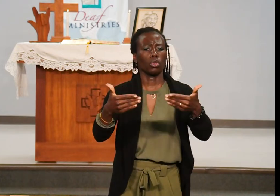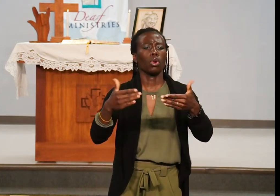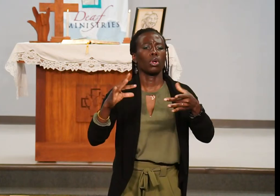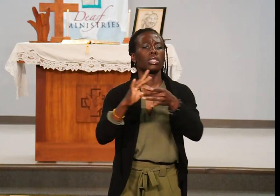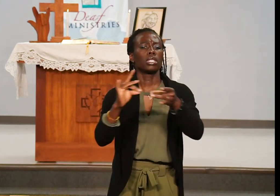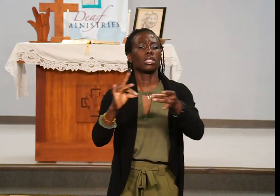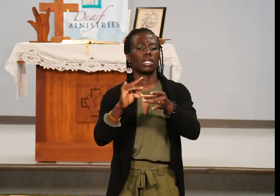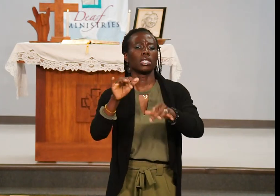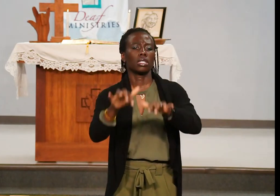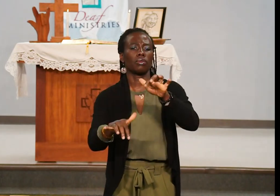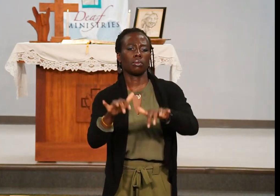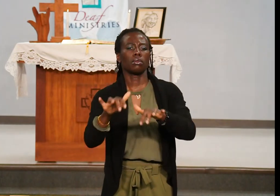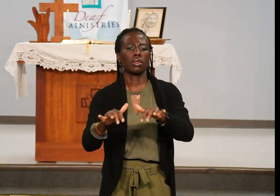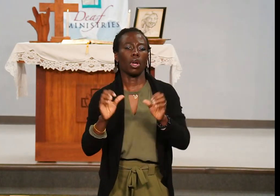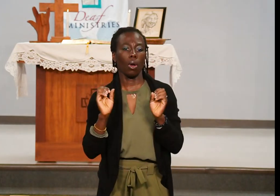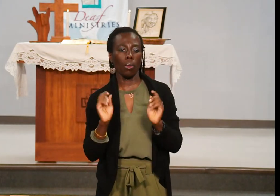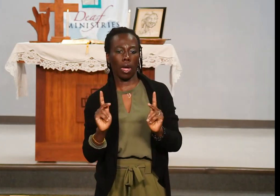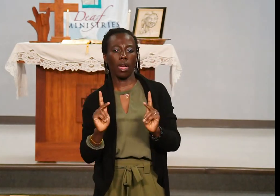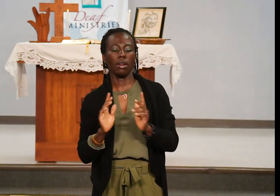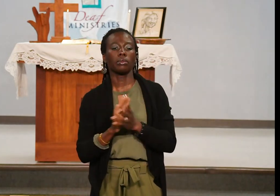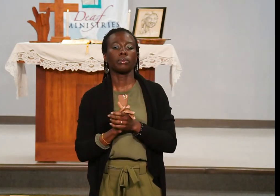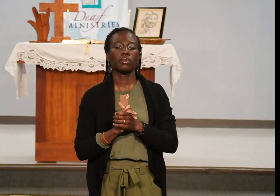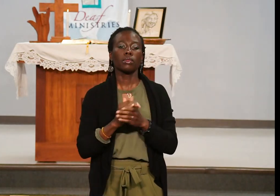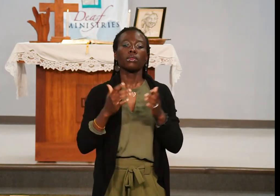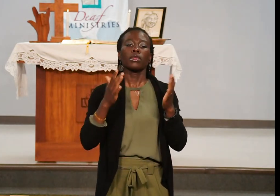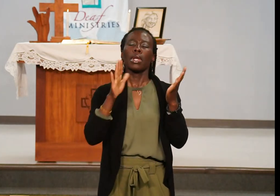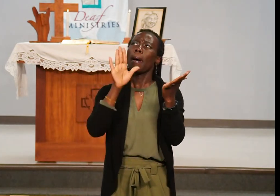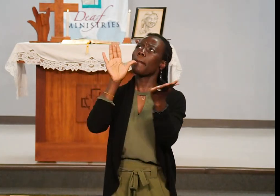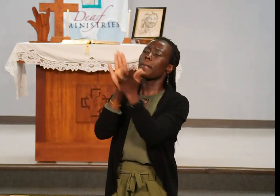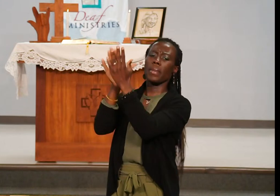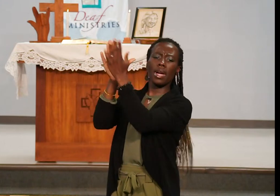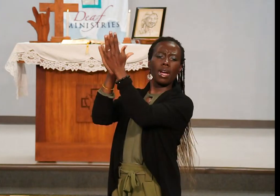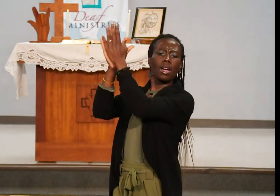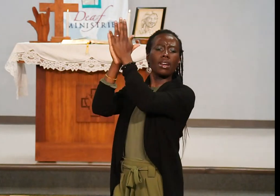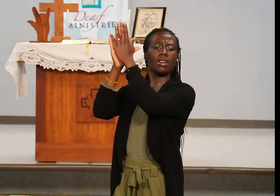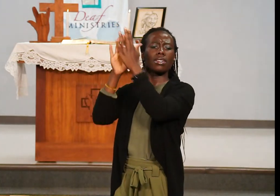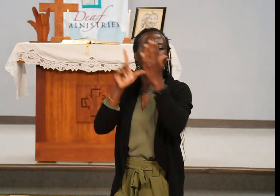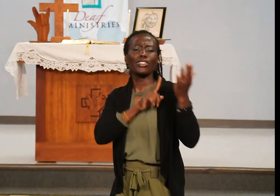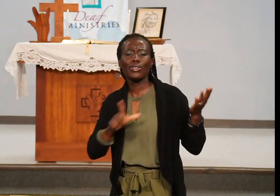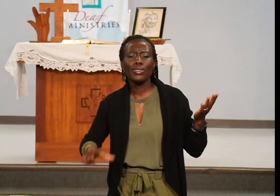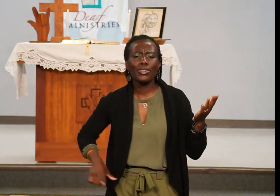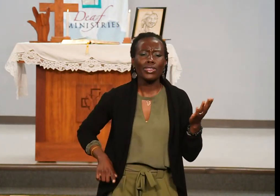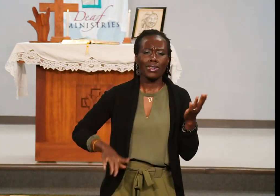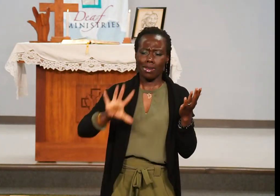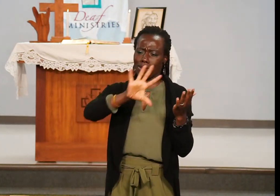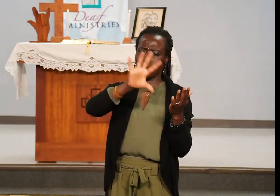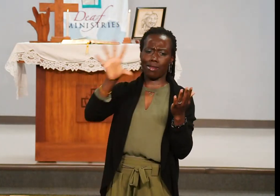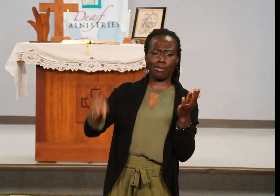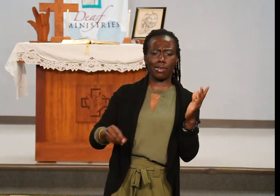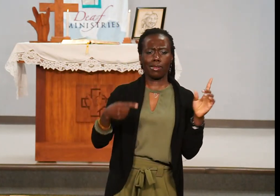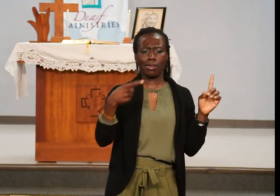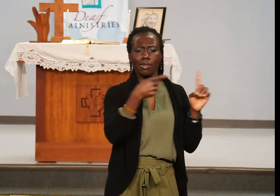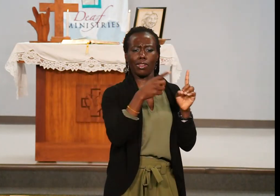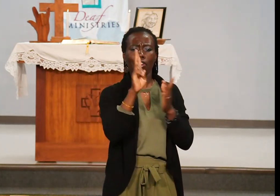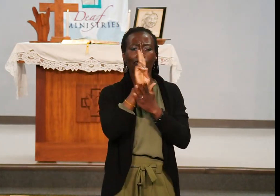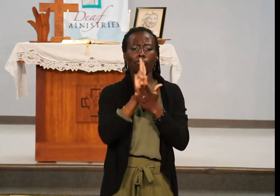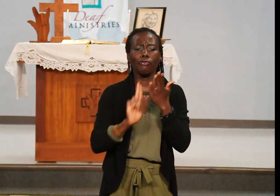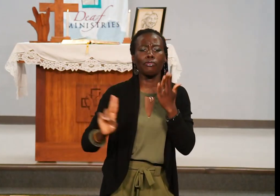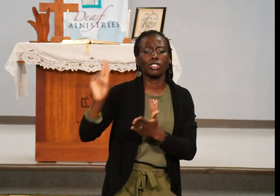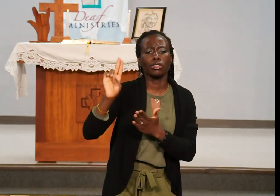we will pray for you. So please do enter those in the chat. Praise the Lord that